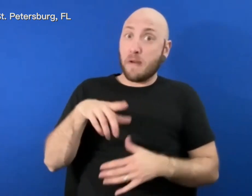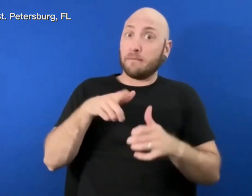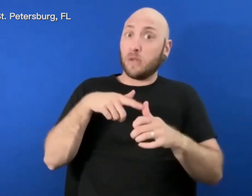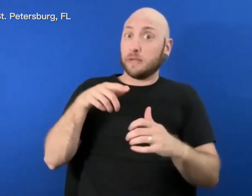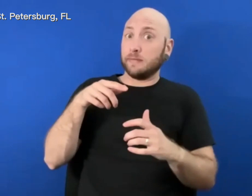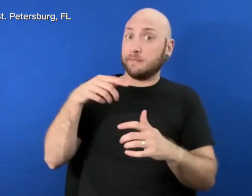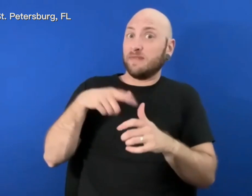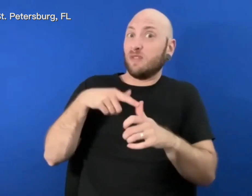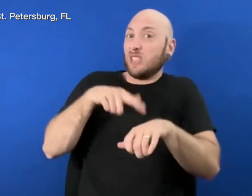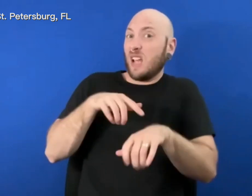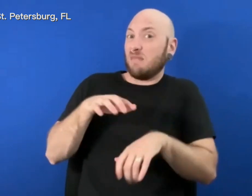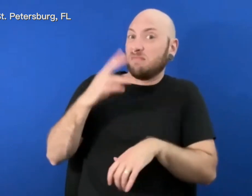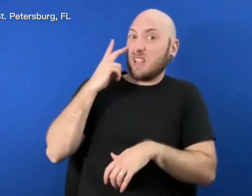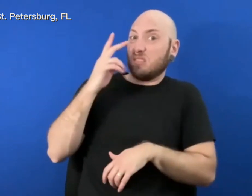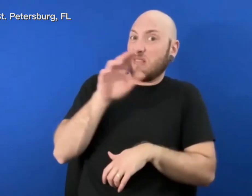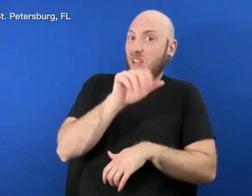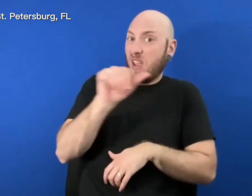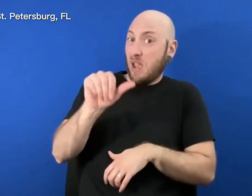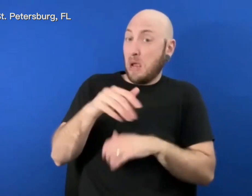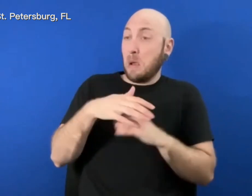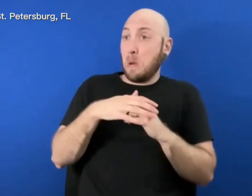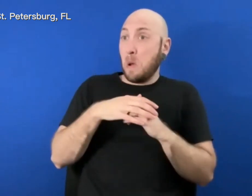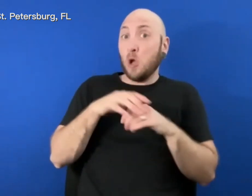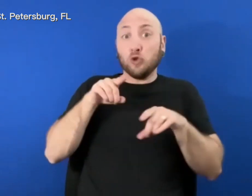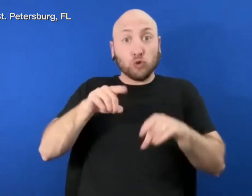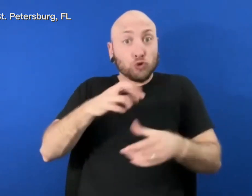I really enjoyed going to the meetings while I was there. But